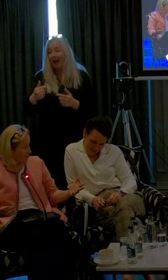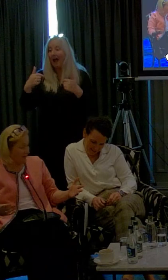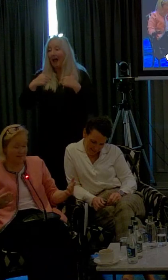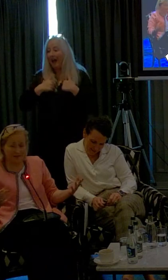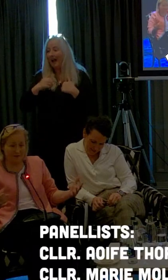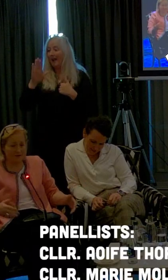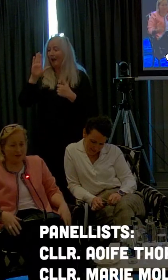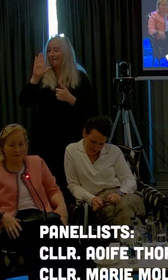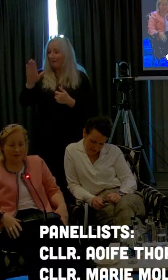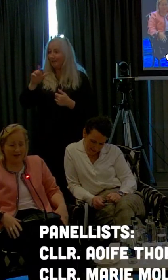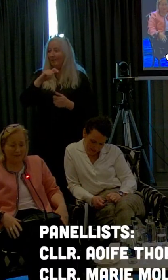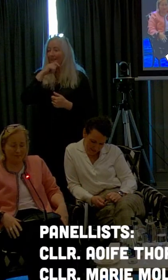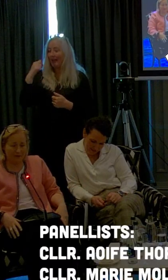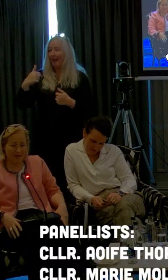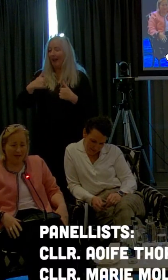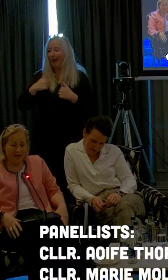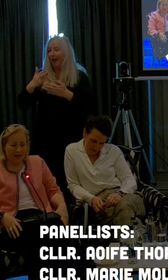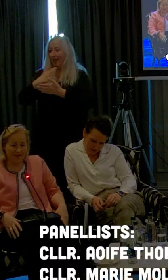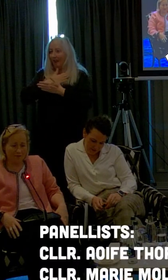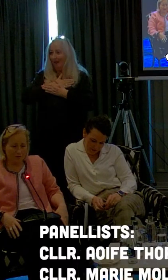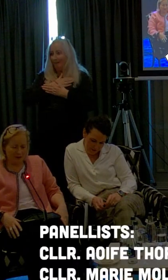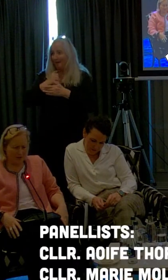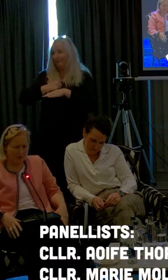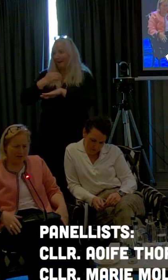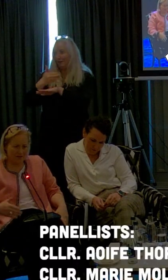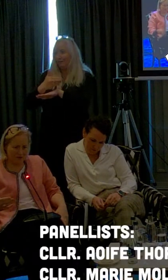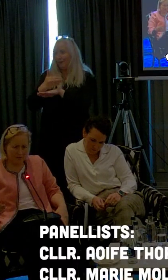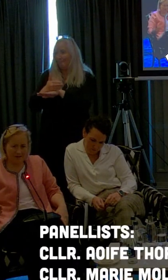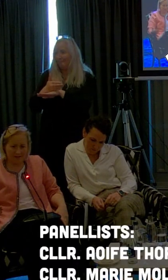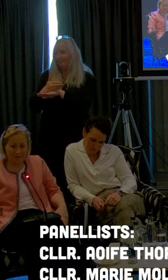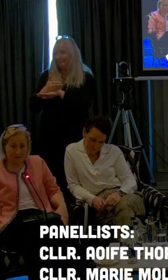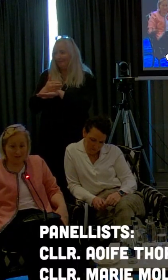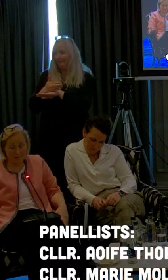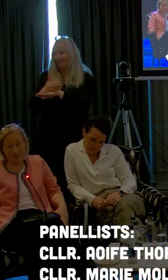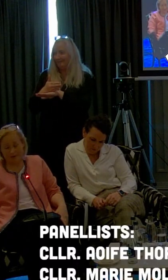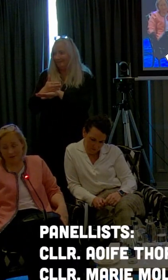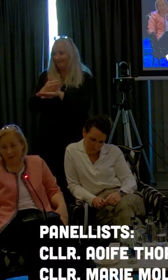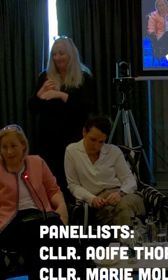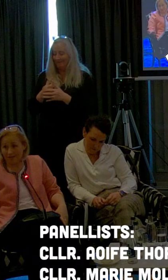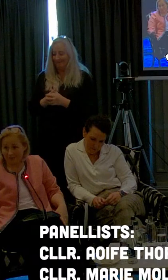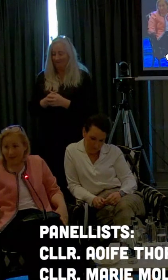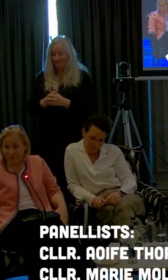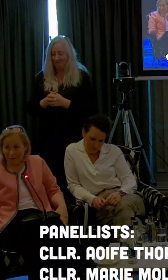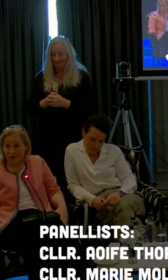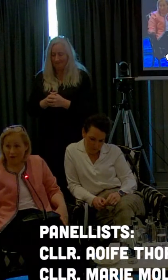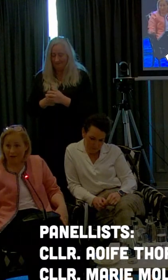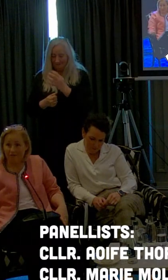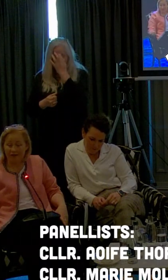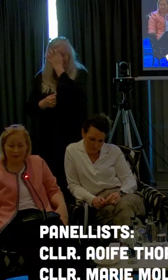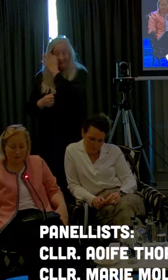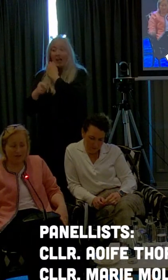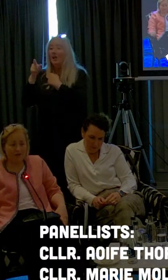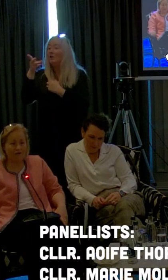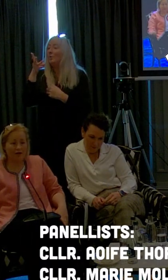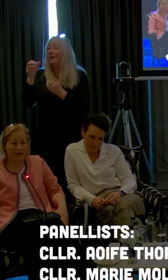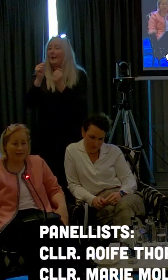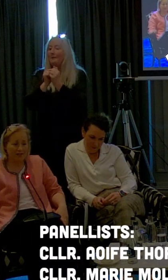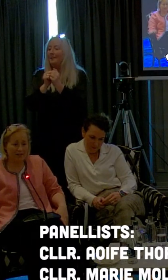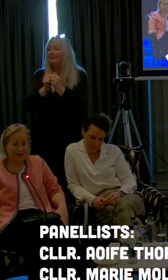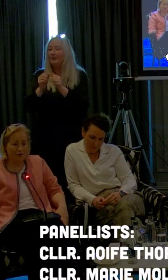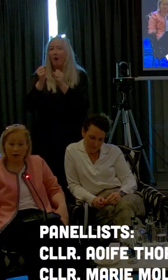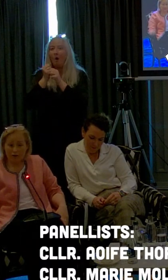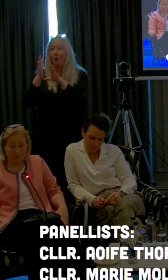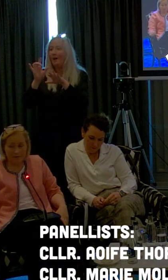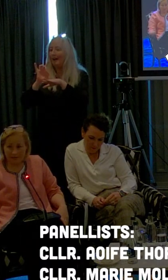I have to say, I still love the job. And you ask what are the great things about it. It's the people that you meet in every walk of life, and they come into you,